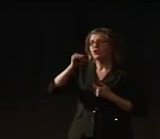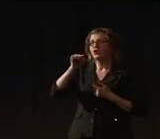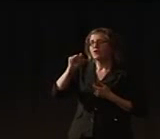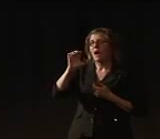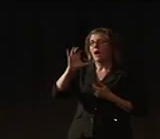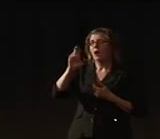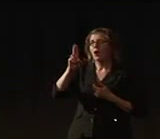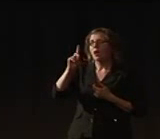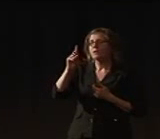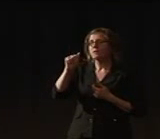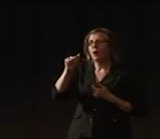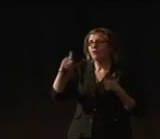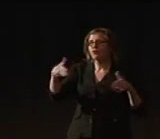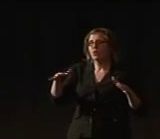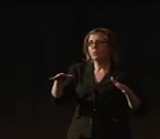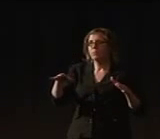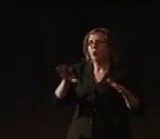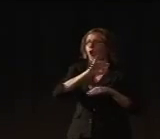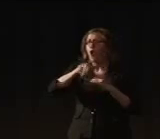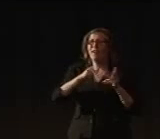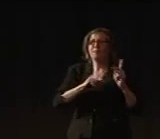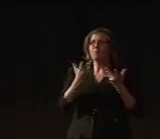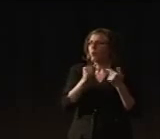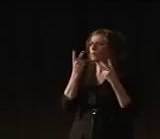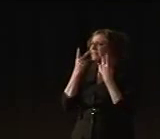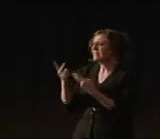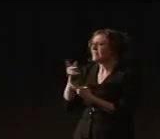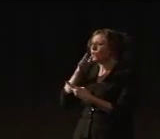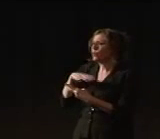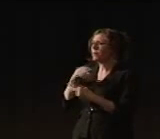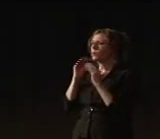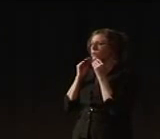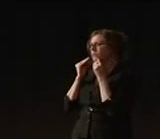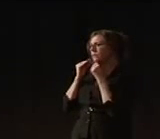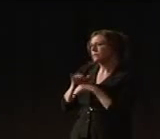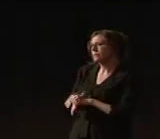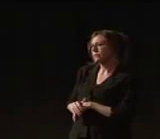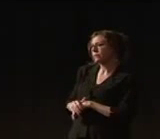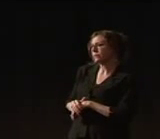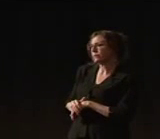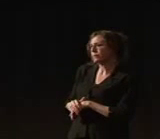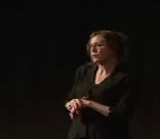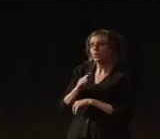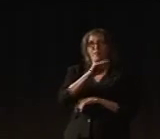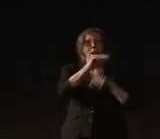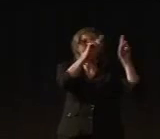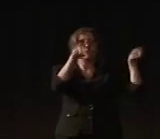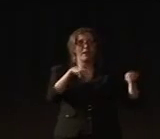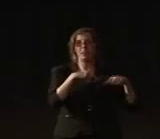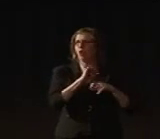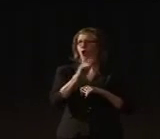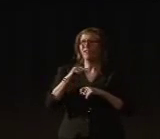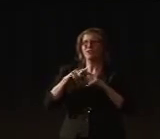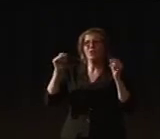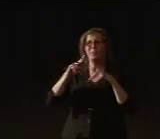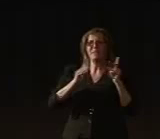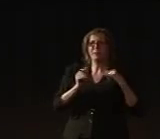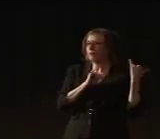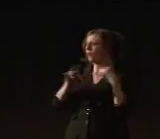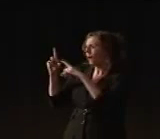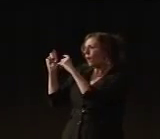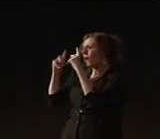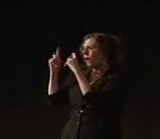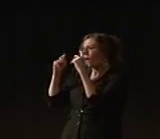their back to the painting and looking at the Gioconda, which is just there, and it's framed, which is ridiculous, and there are